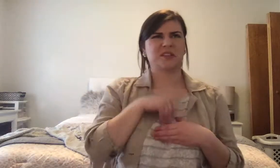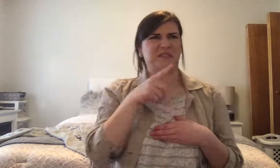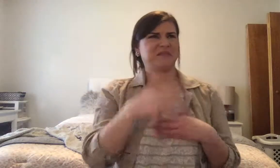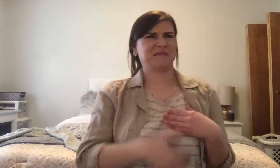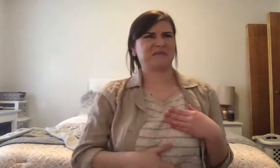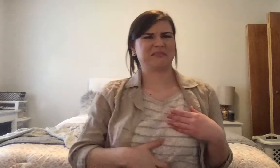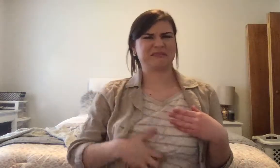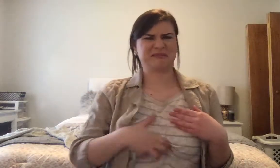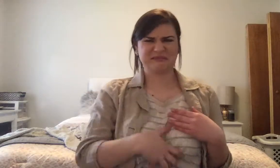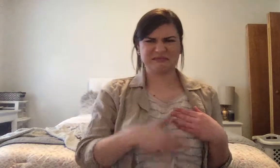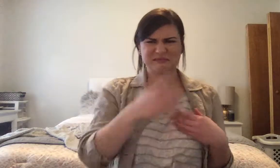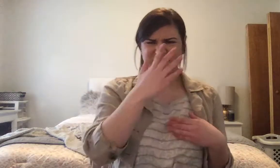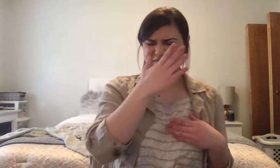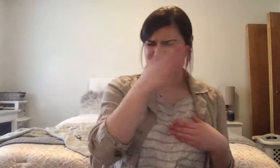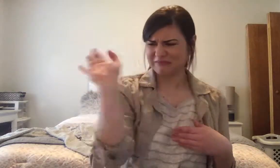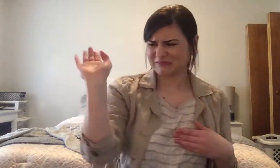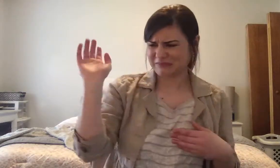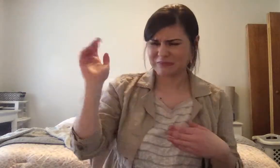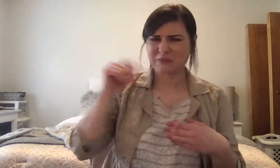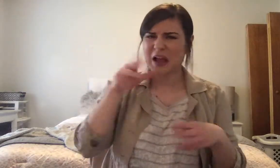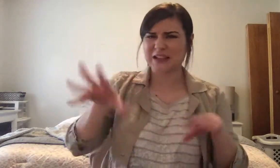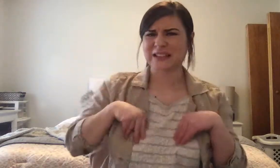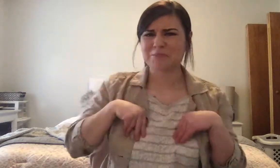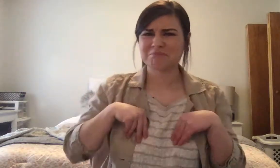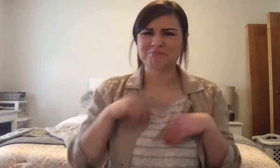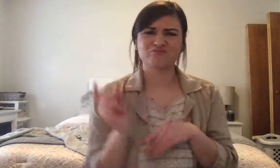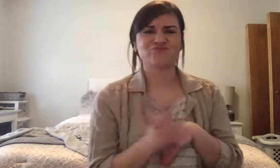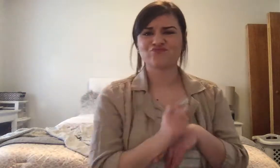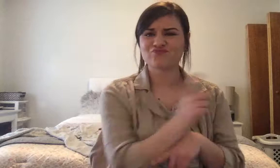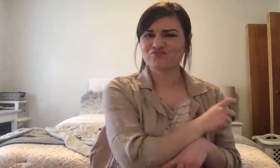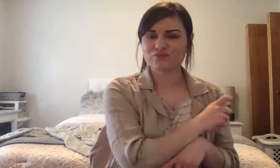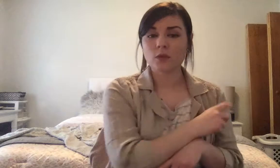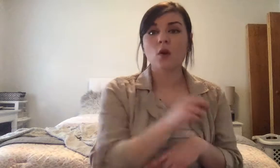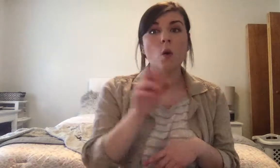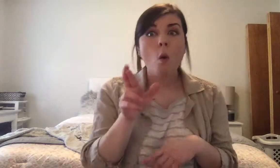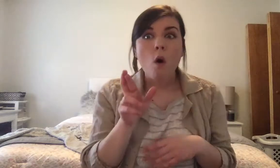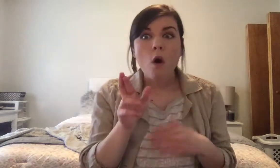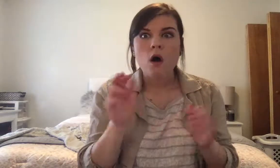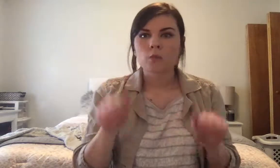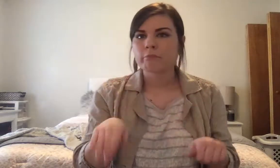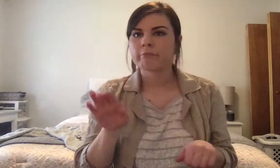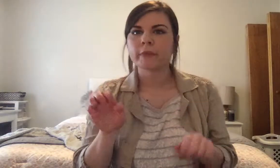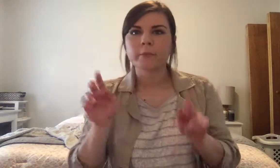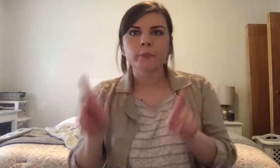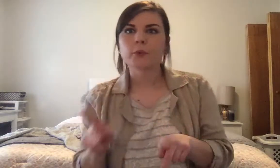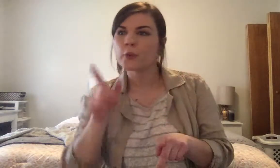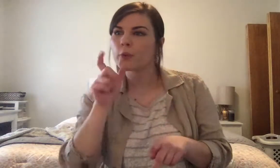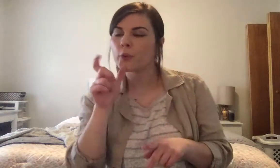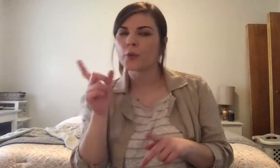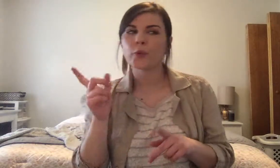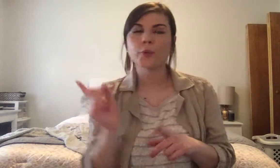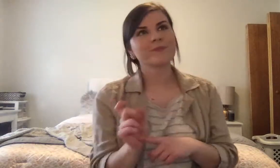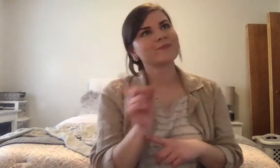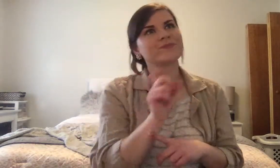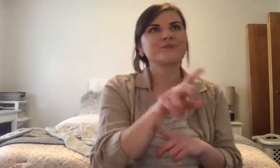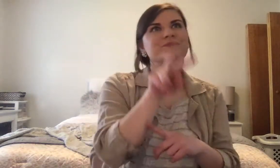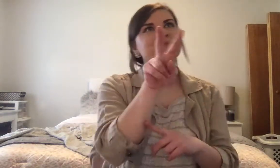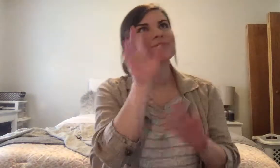and they shun it and they just walk away. Or maybe it's a person who comes up and they're viewing this photograph, and as they're viewing